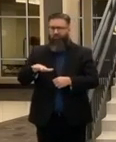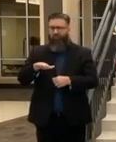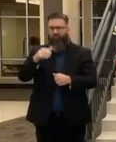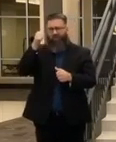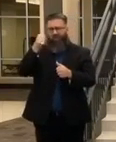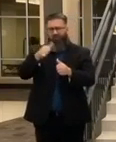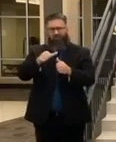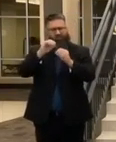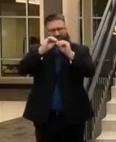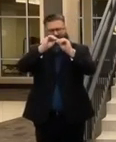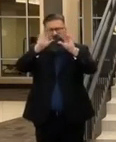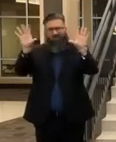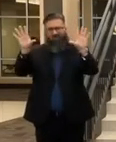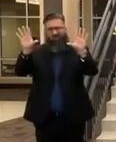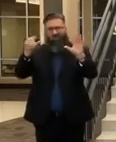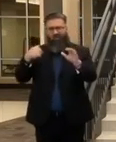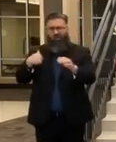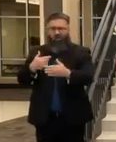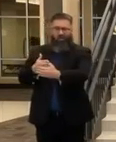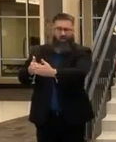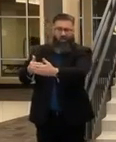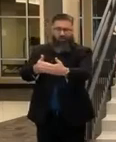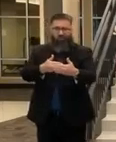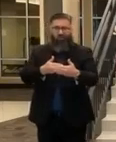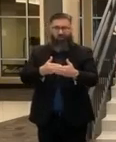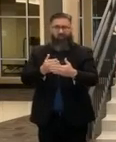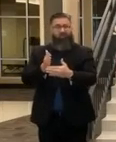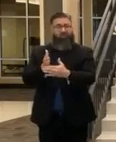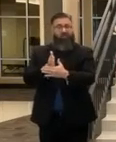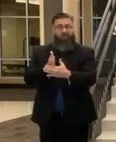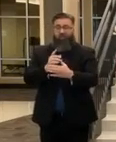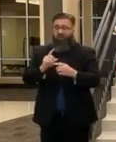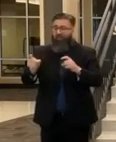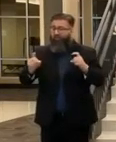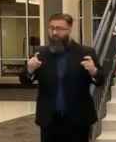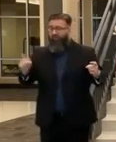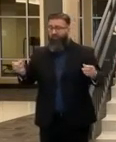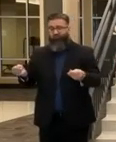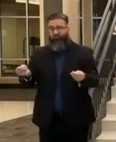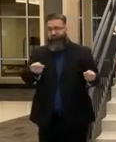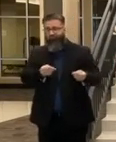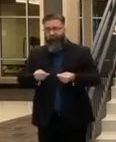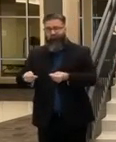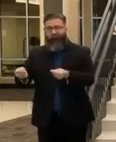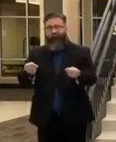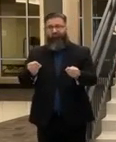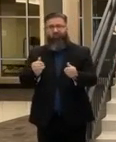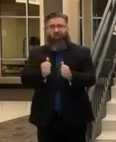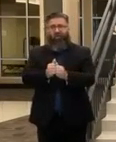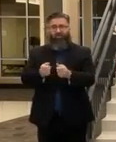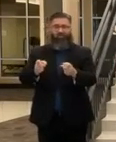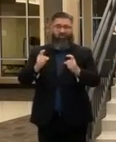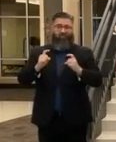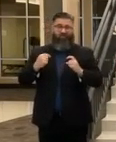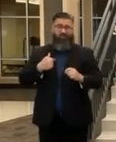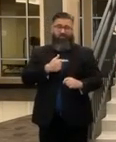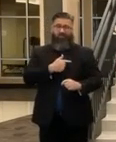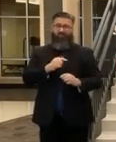neighbors sharing their gifts and presents with my family during the holiday